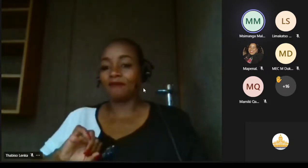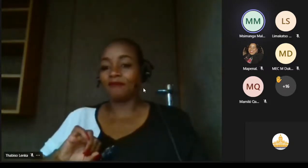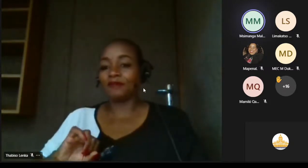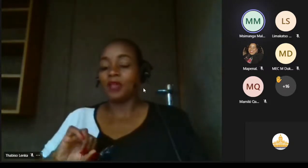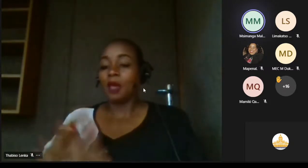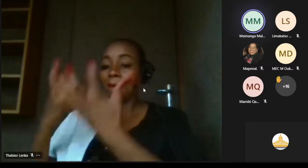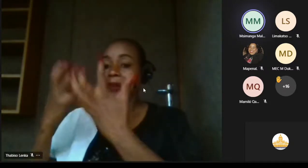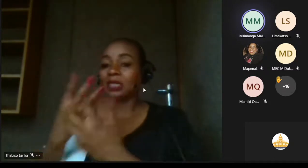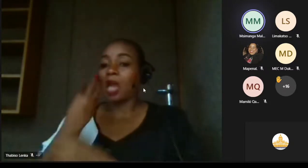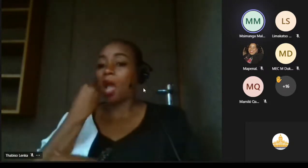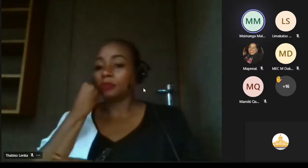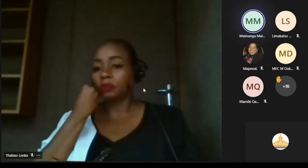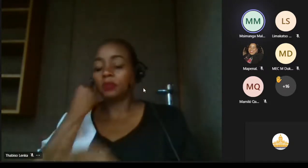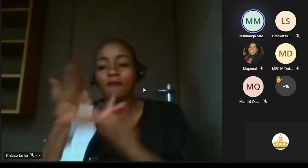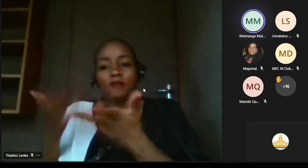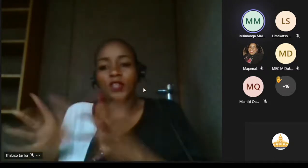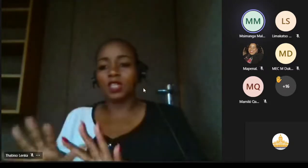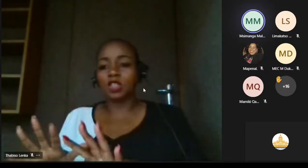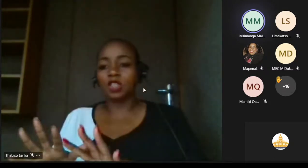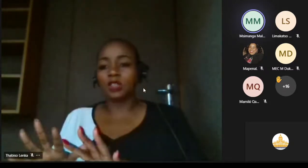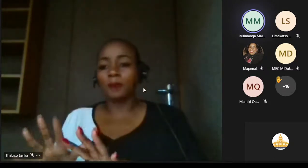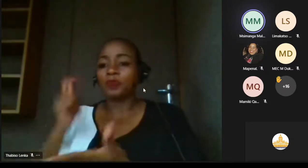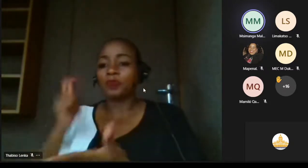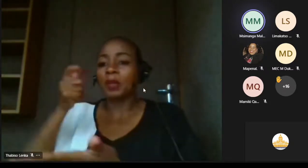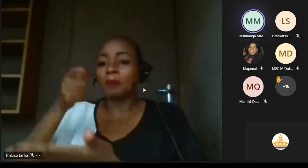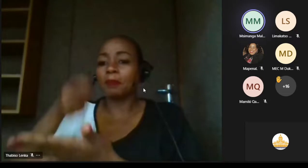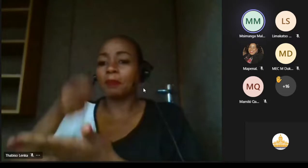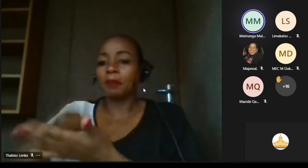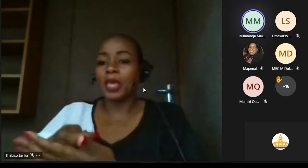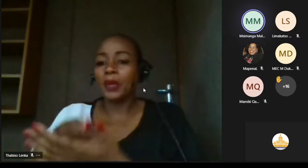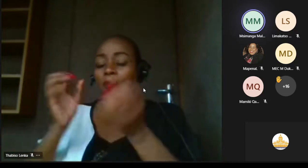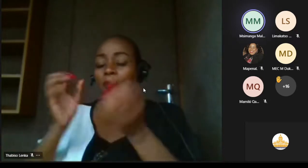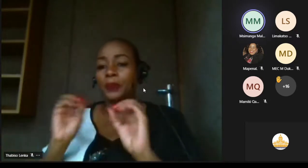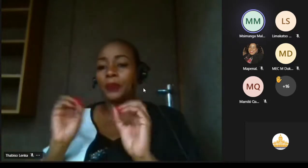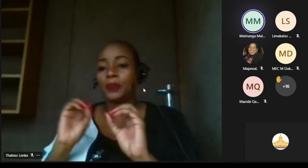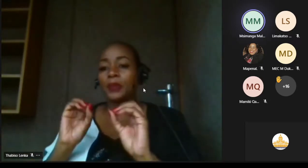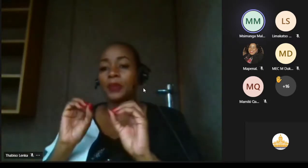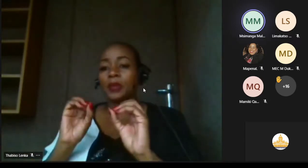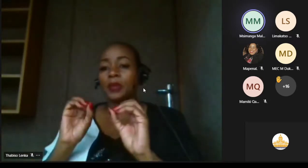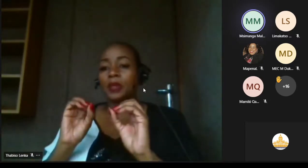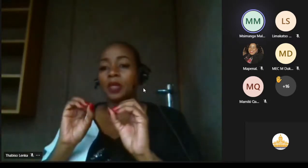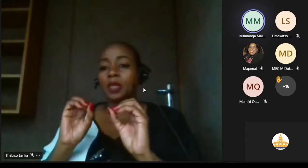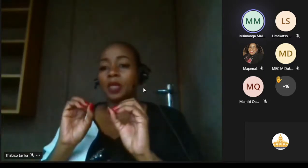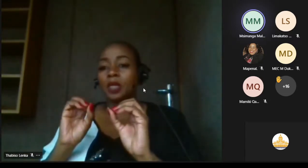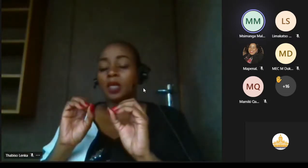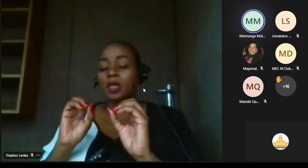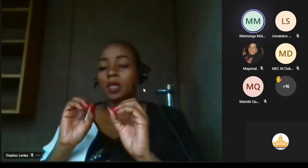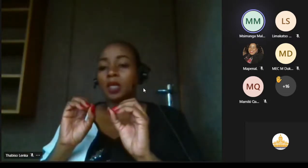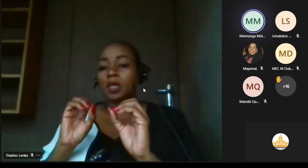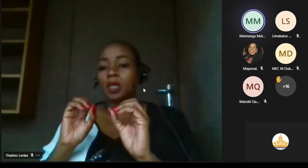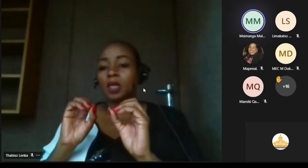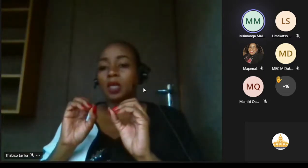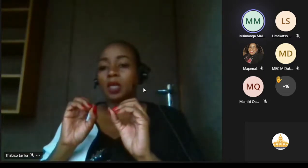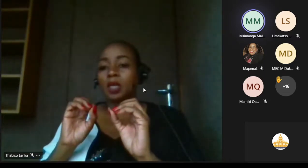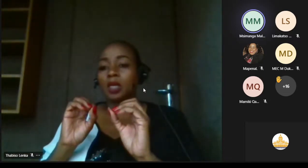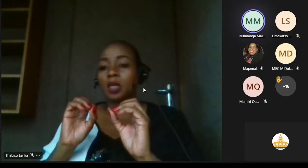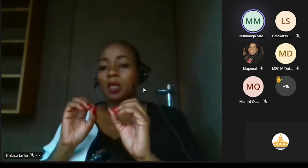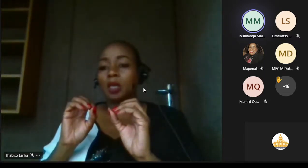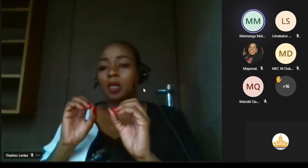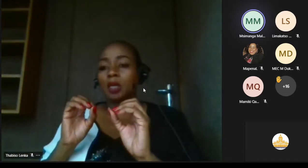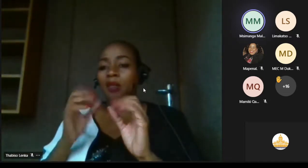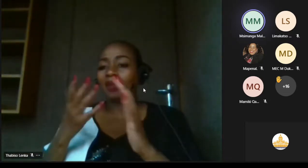isu motlamedi wa teng ha di patalwe di so fed but di fella esithube mona ha o